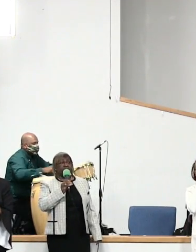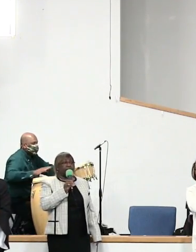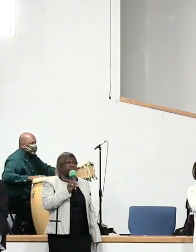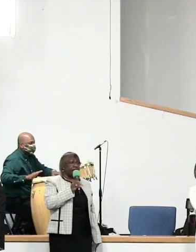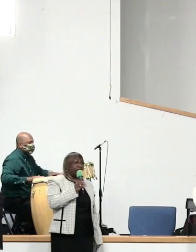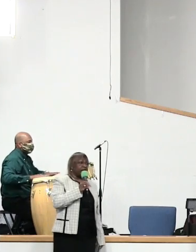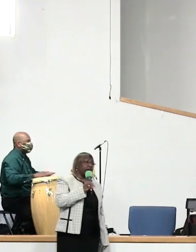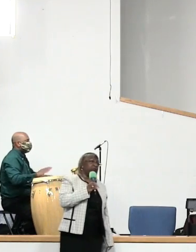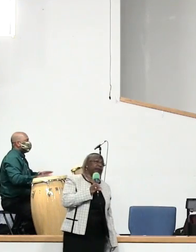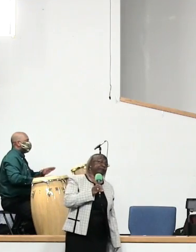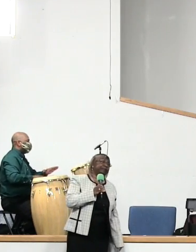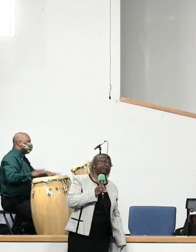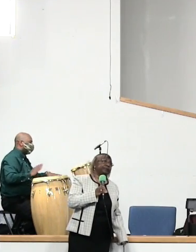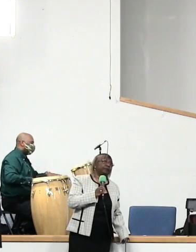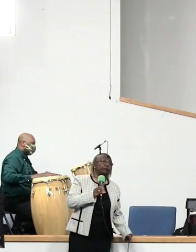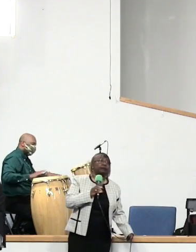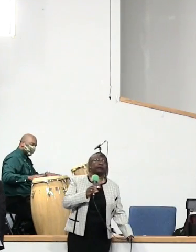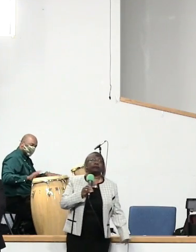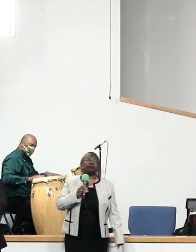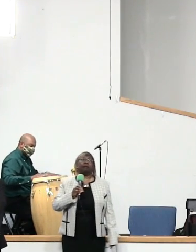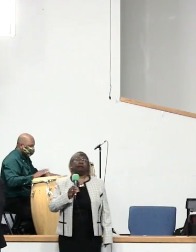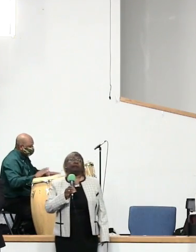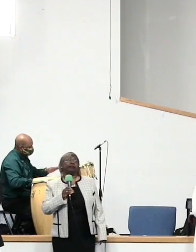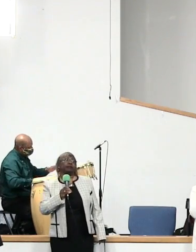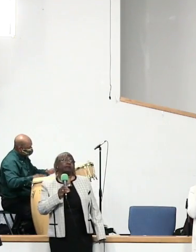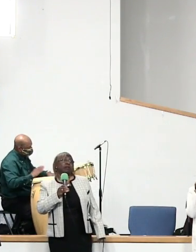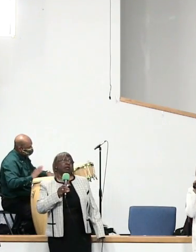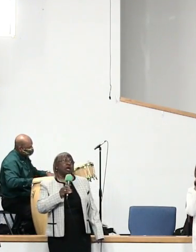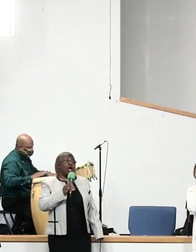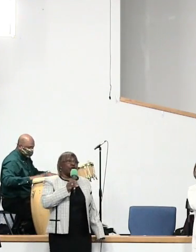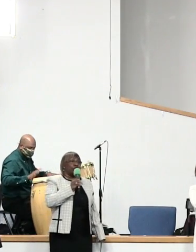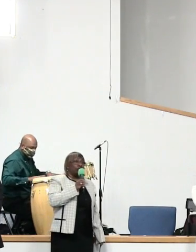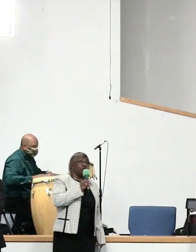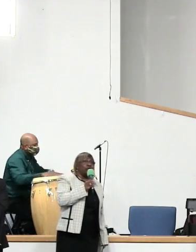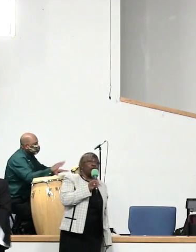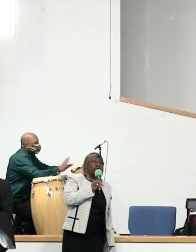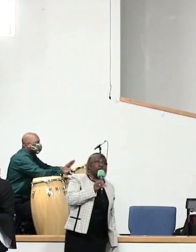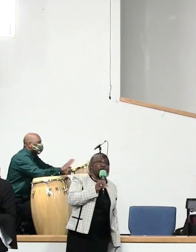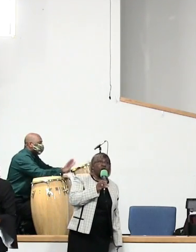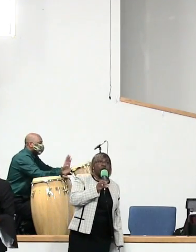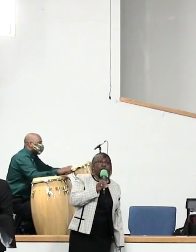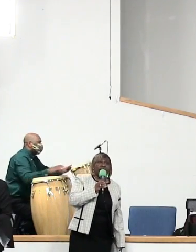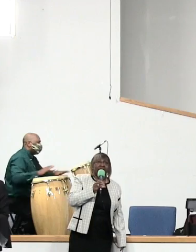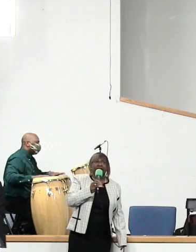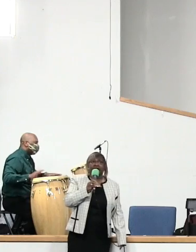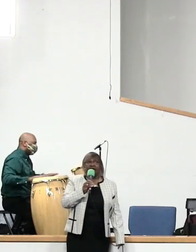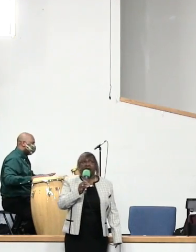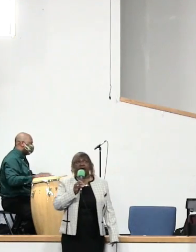Jesus, you know.